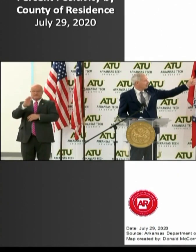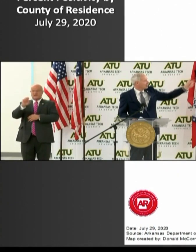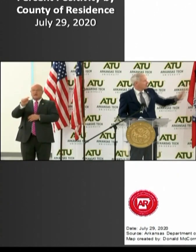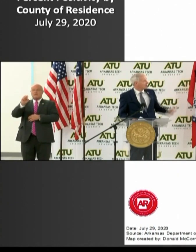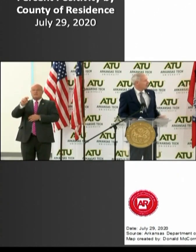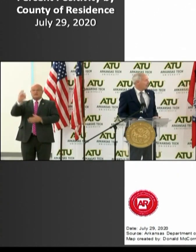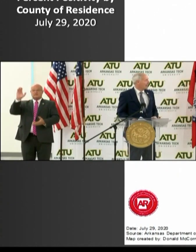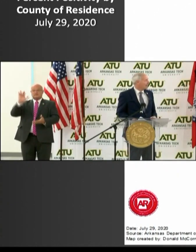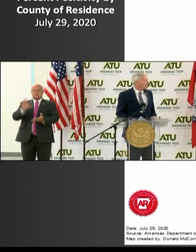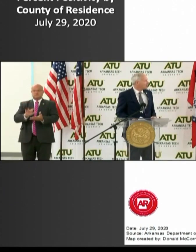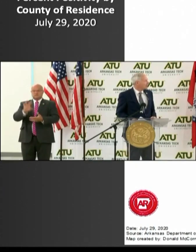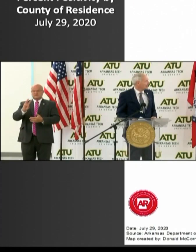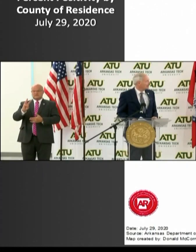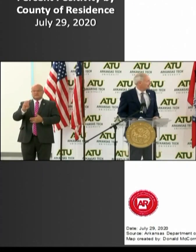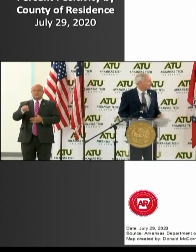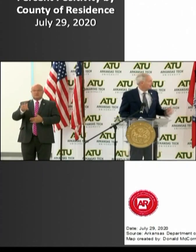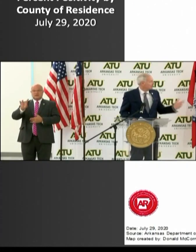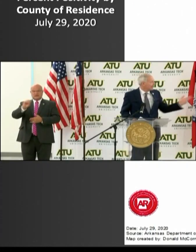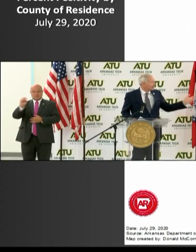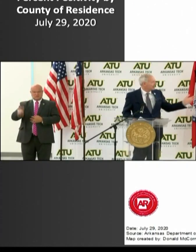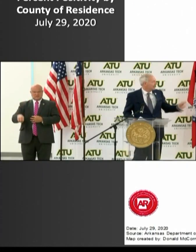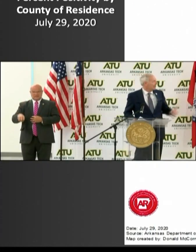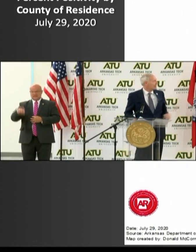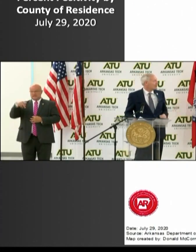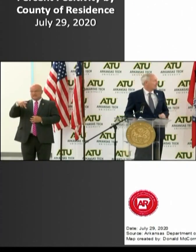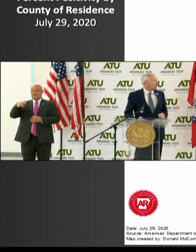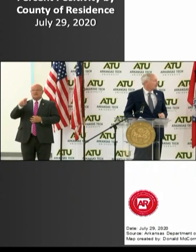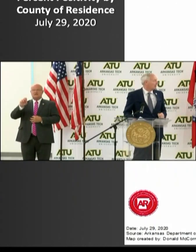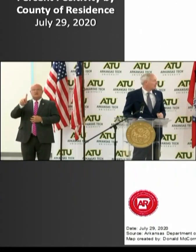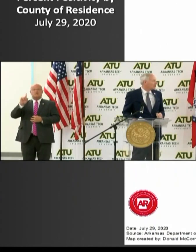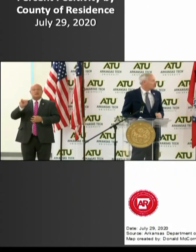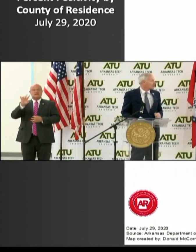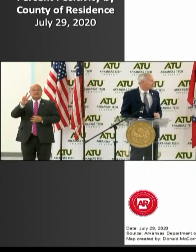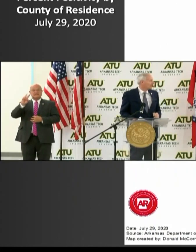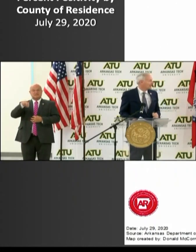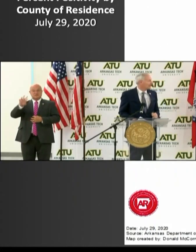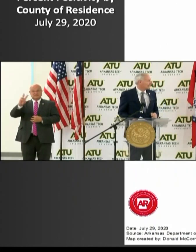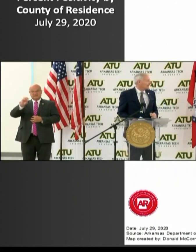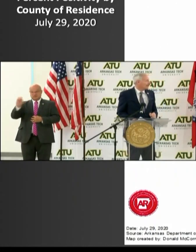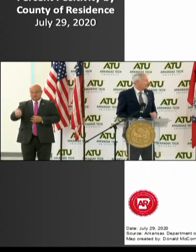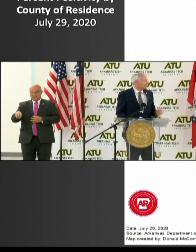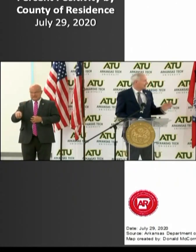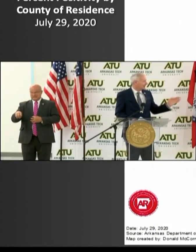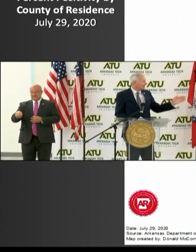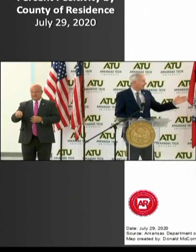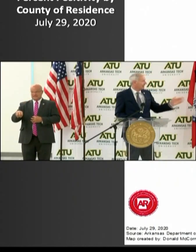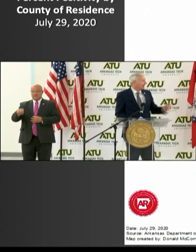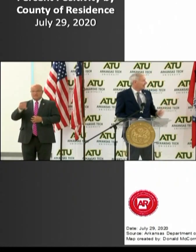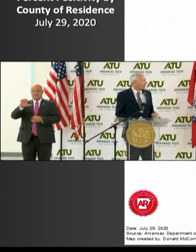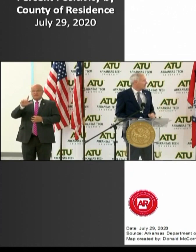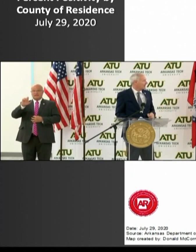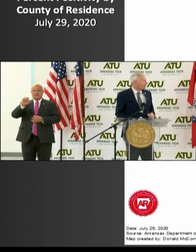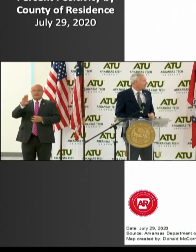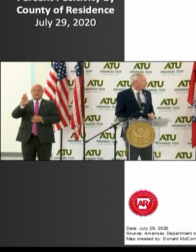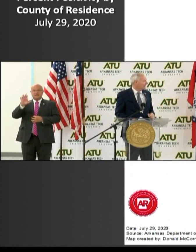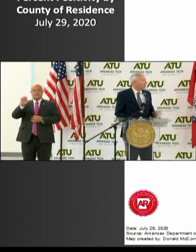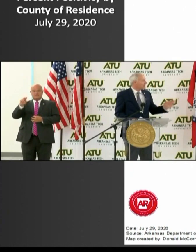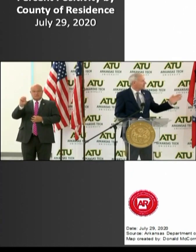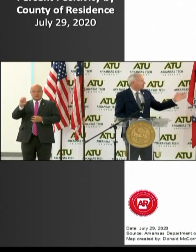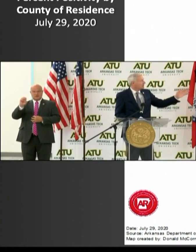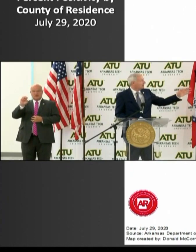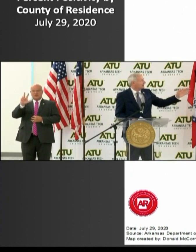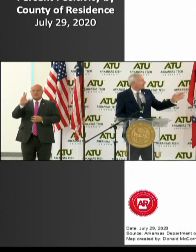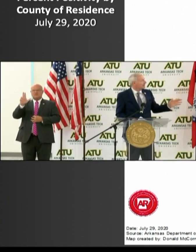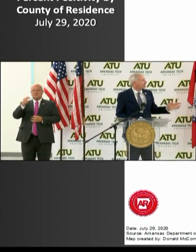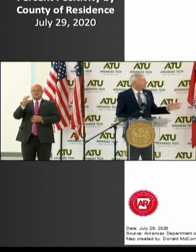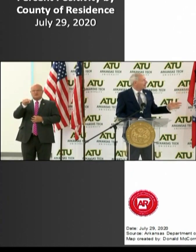County's dropped to 6.8%. Pulaski County, 7.6%. Cleveland County, 13.5%.